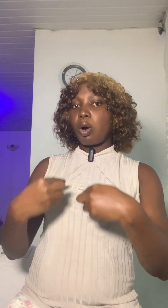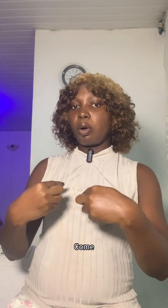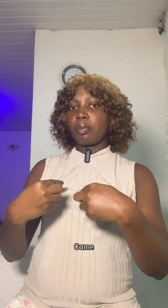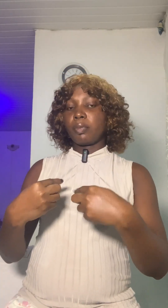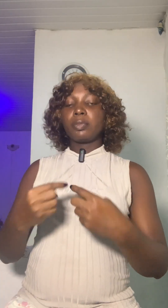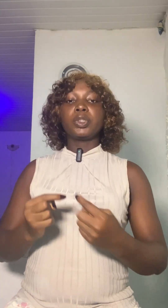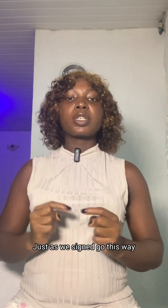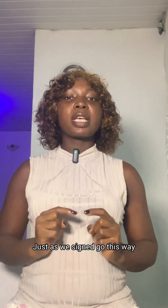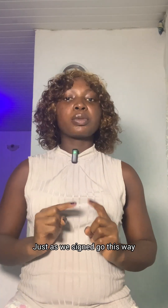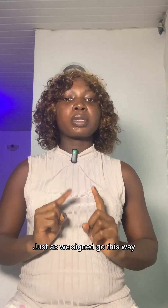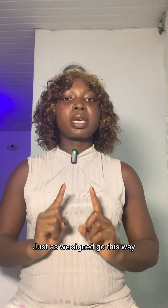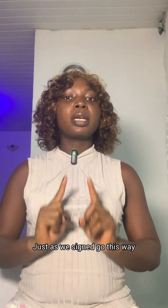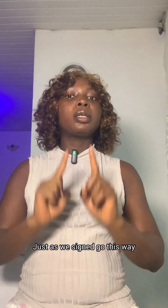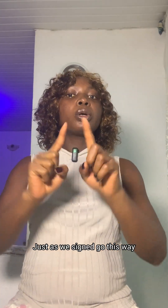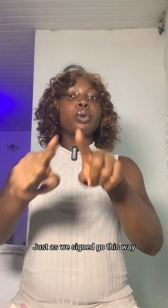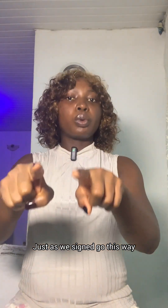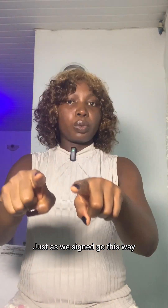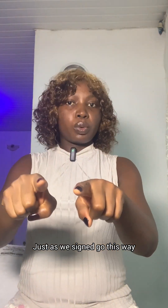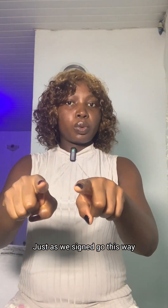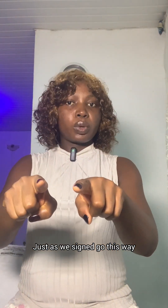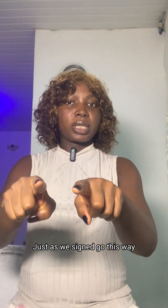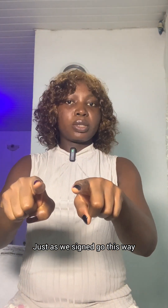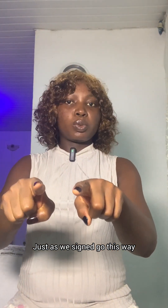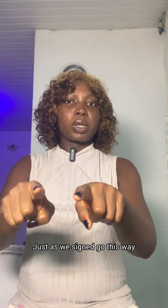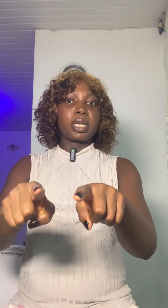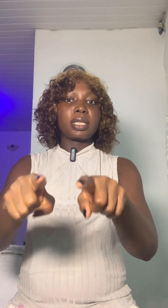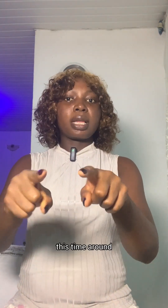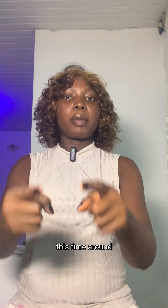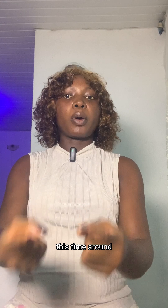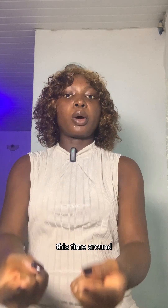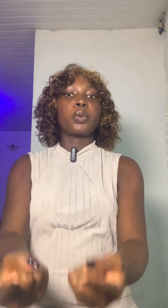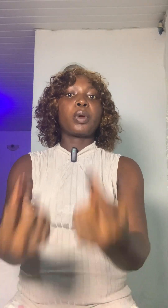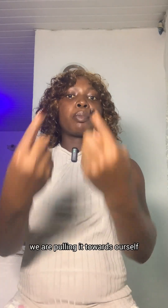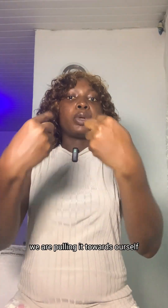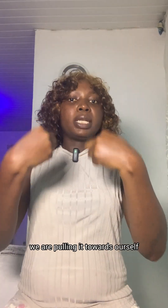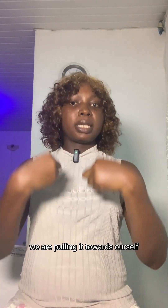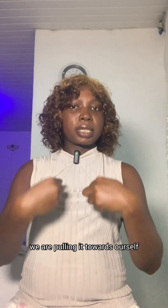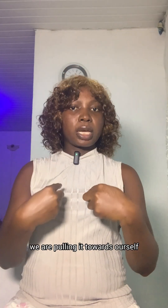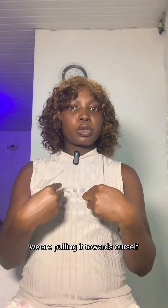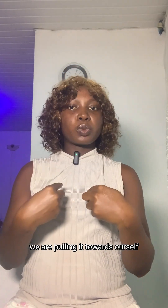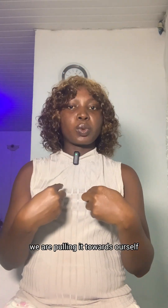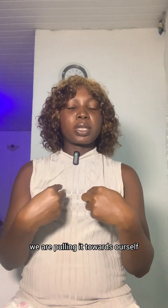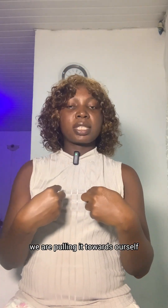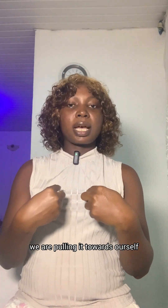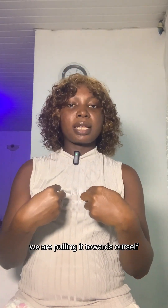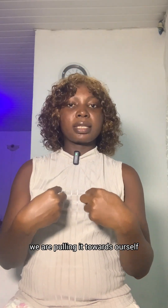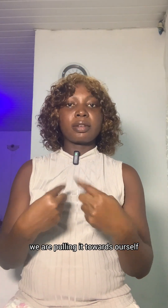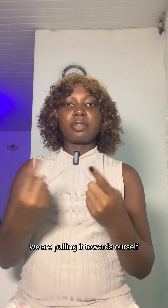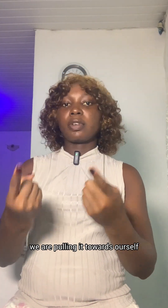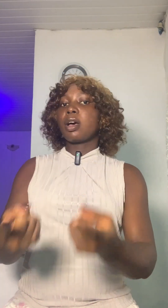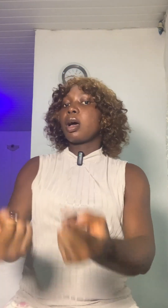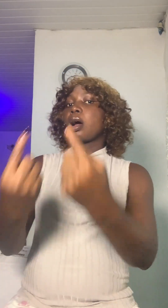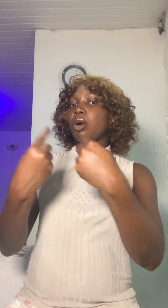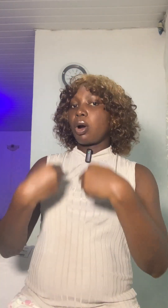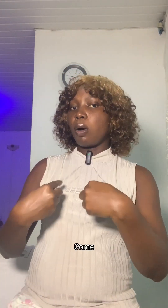come. Just as we signed go this way, this time around, we are pulling it towards ourselves. Come,